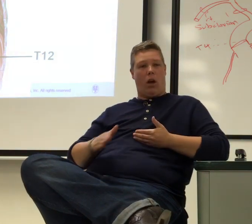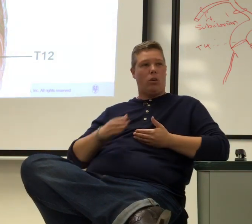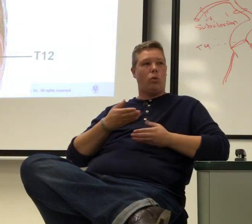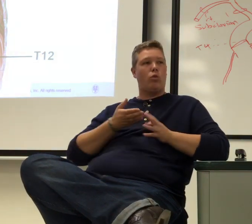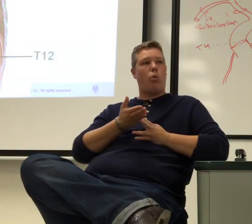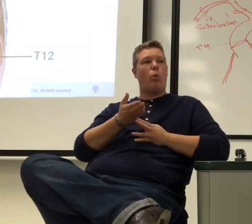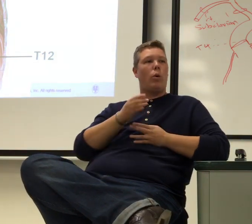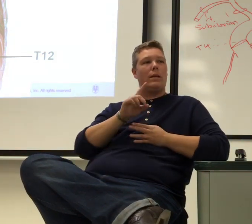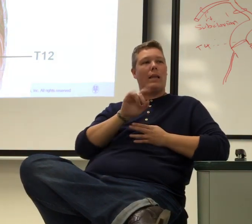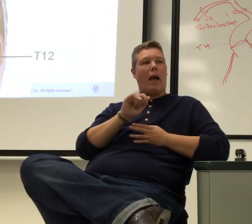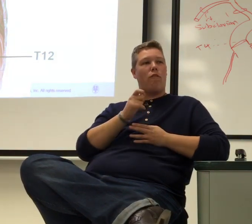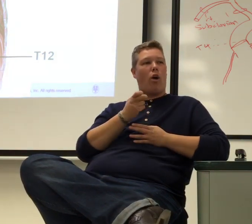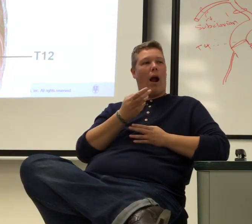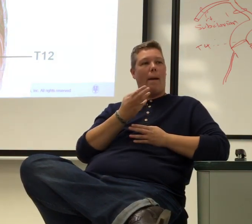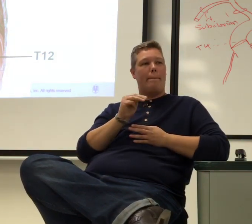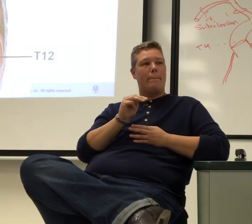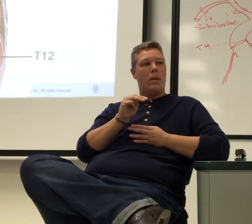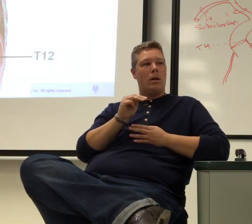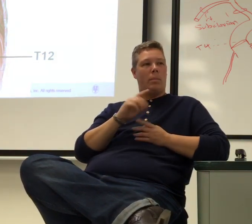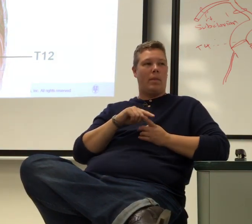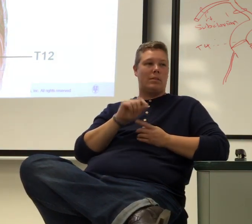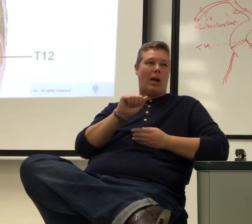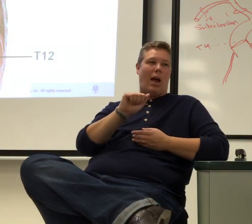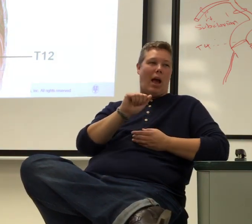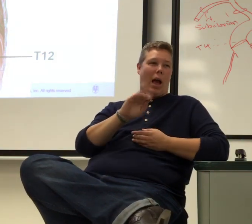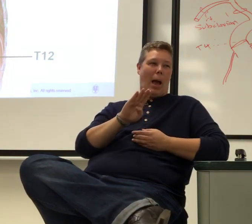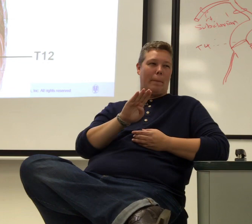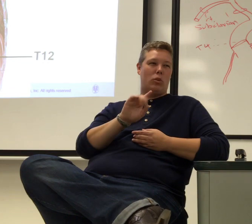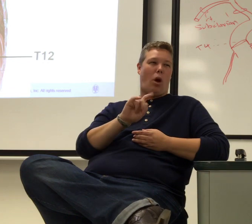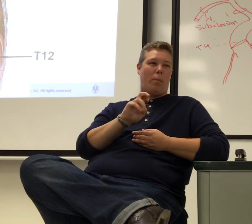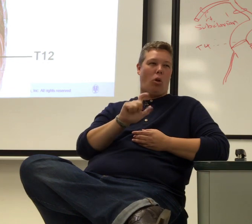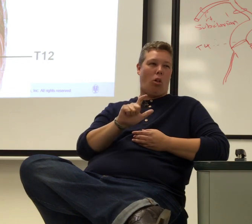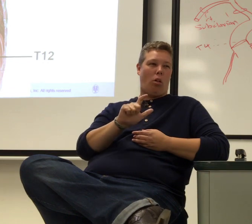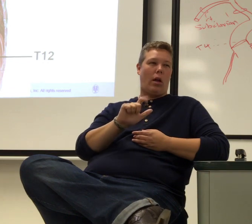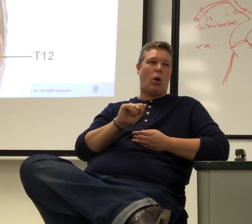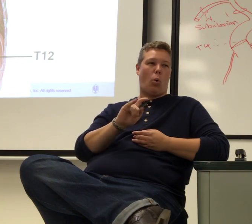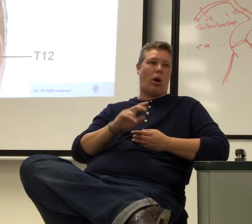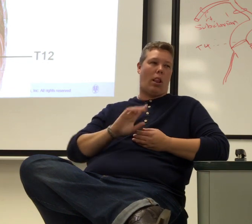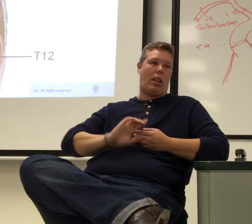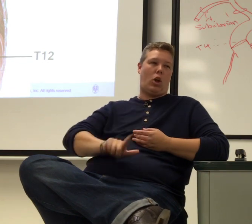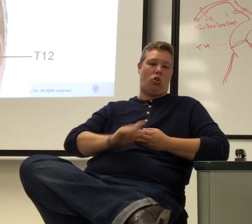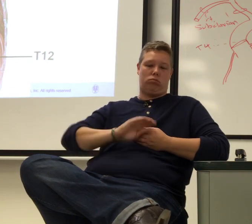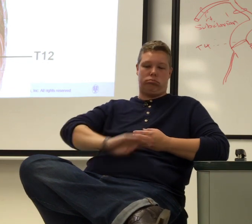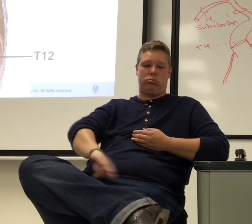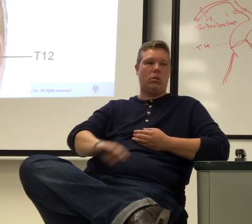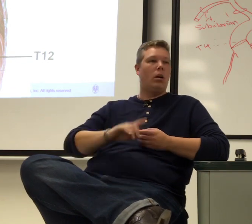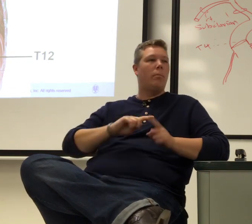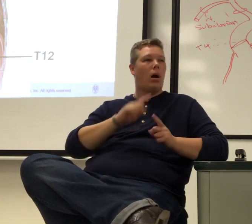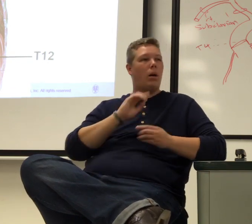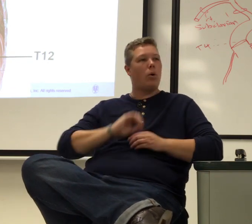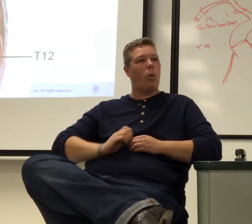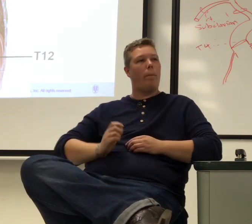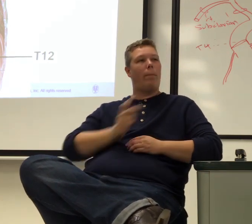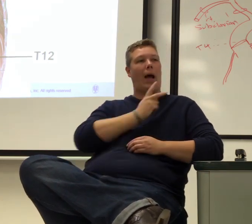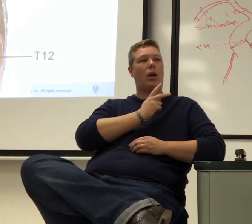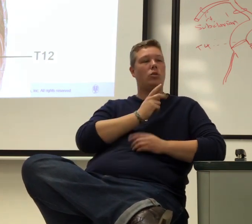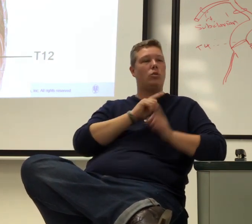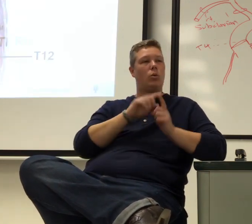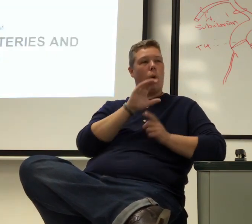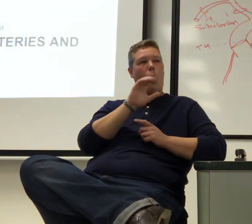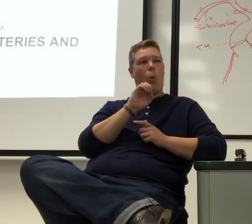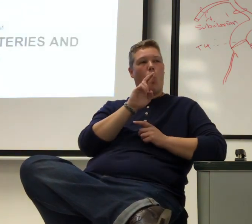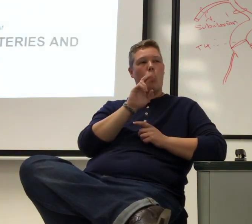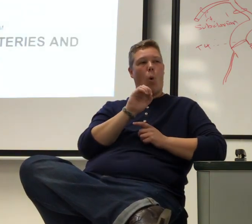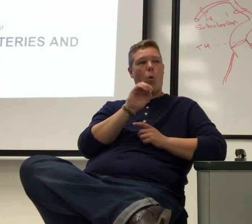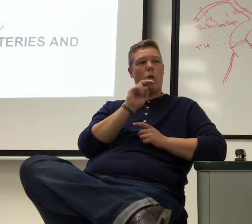it's the abdominal aorta, but I'll teach that later. Don't worry about it. I want to go back to the coronary